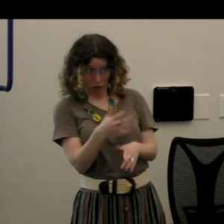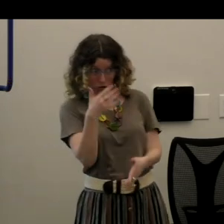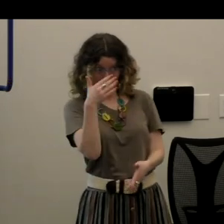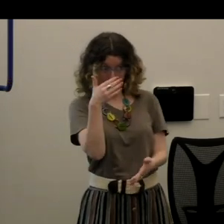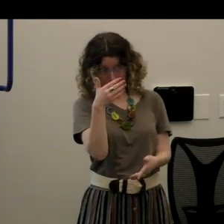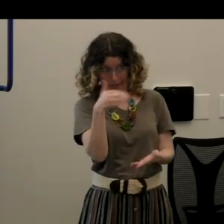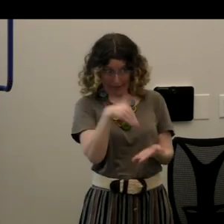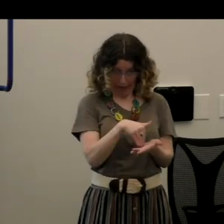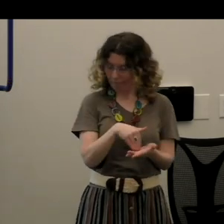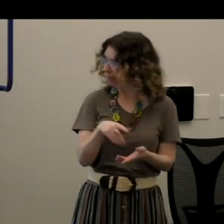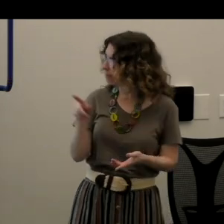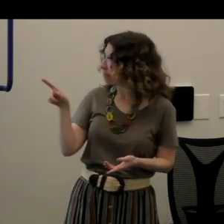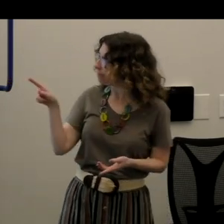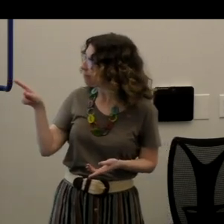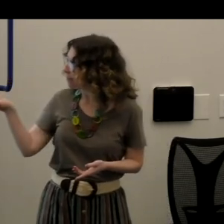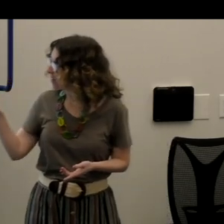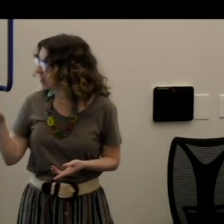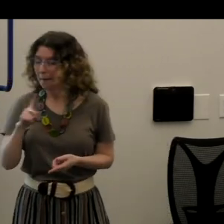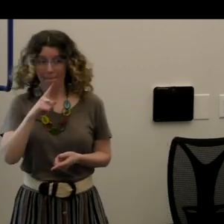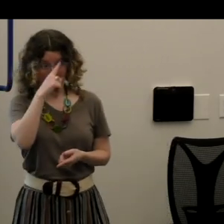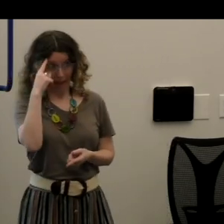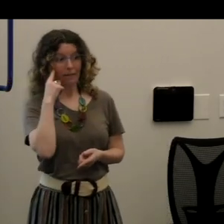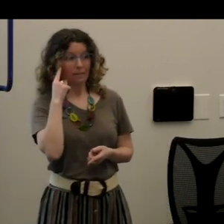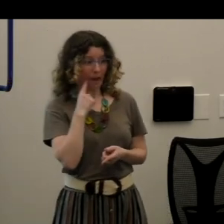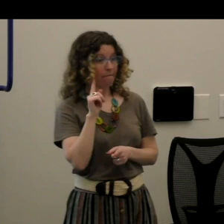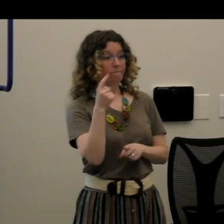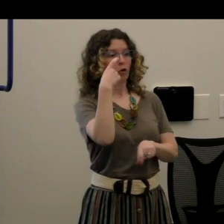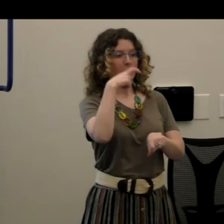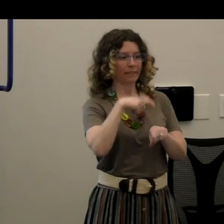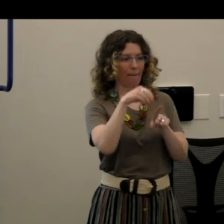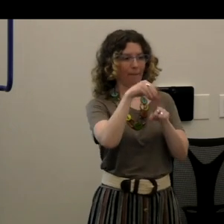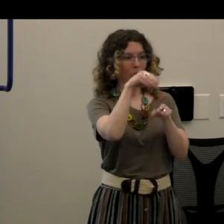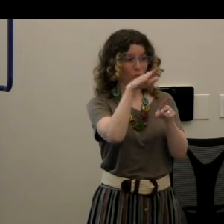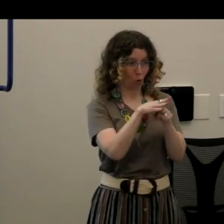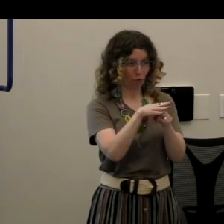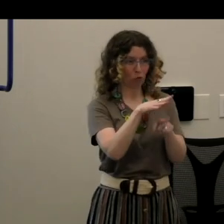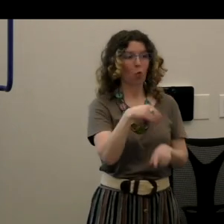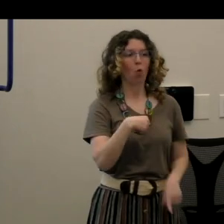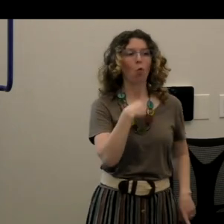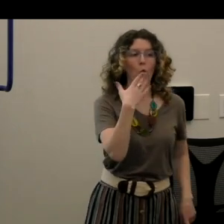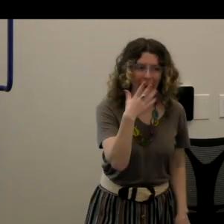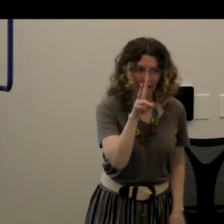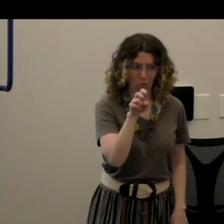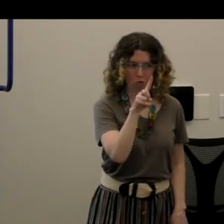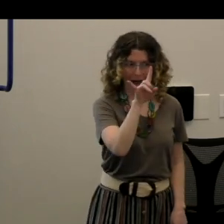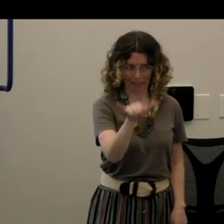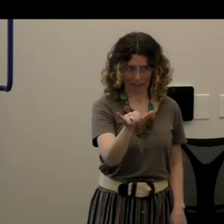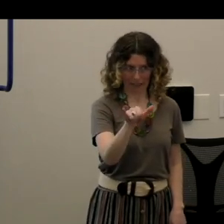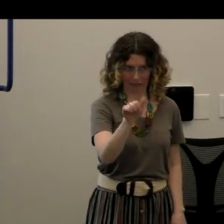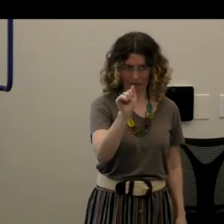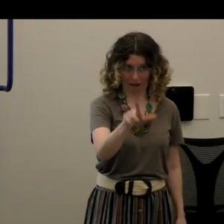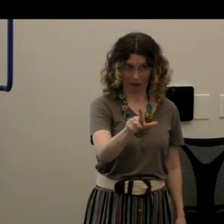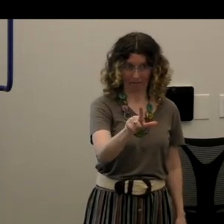And then when they integrated again, the Black deaf was the first time they were exposed to